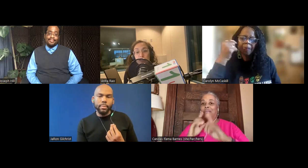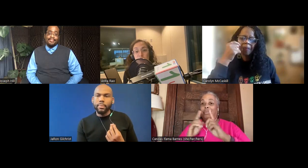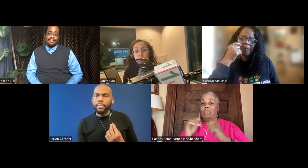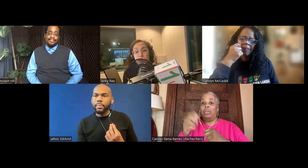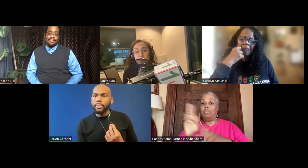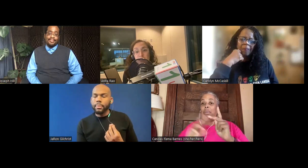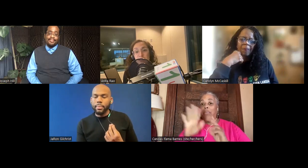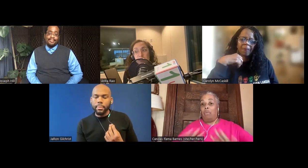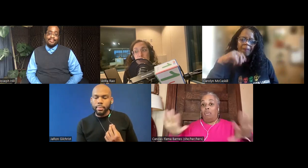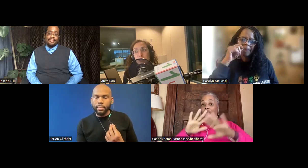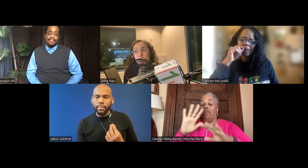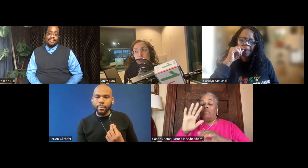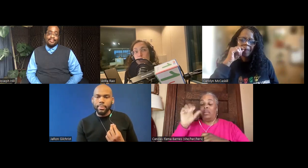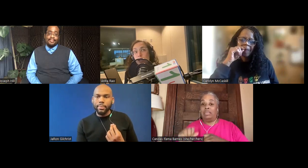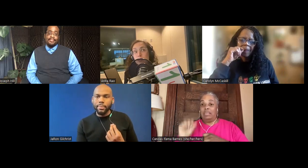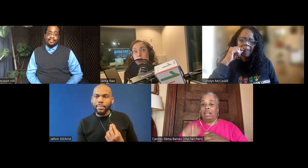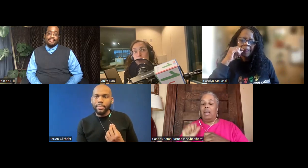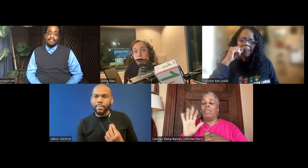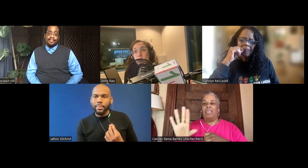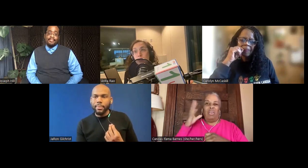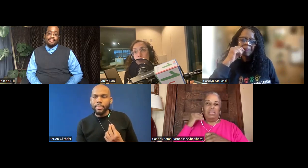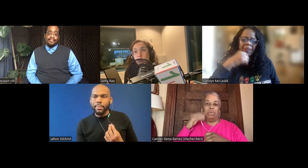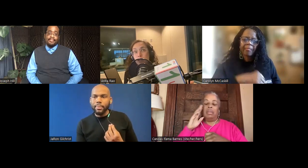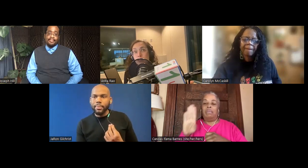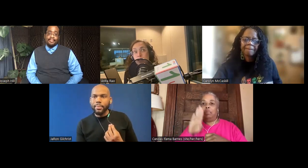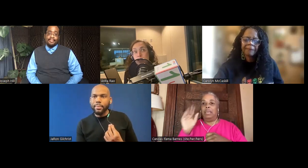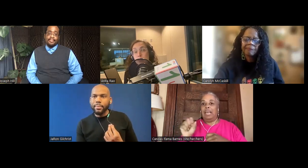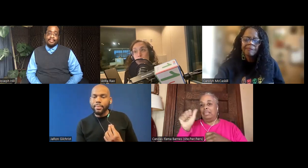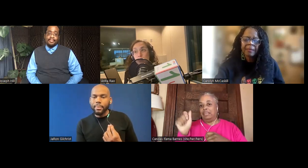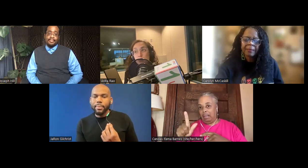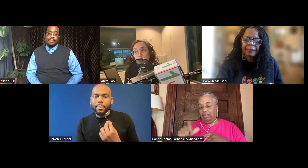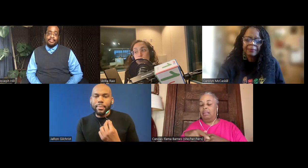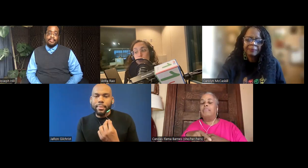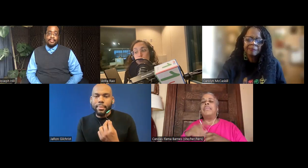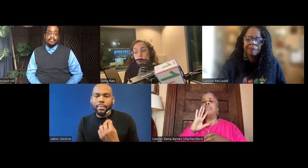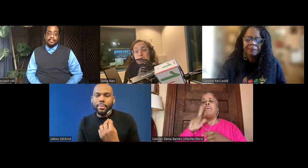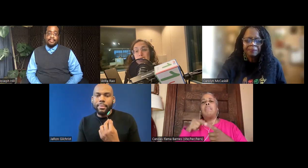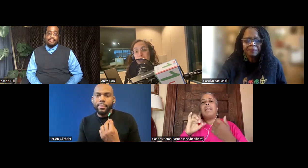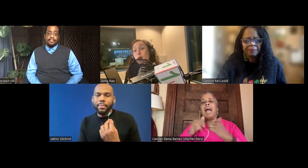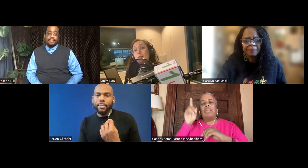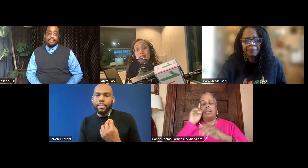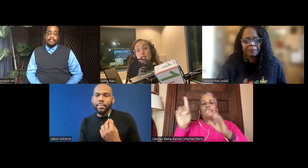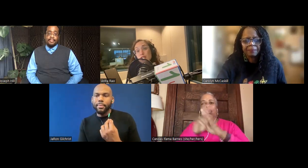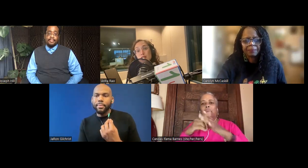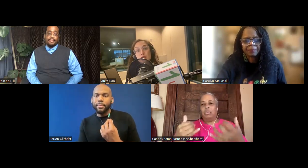of the ASL. Can you talk a bit about how those threads come through to today? What messages do students